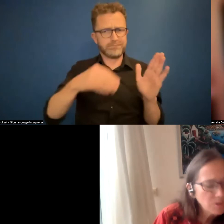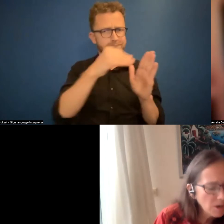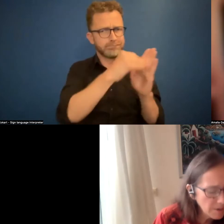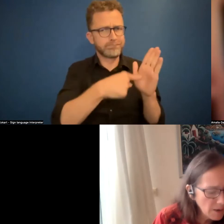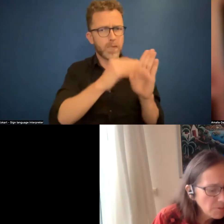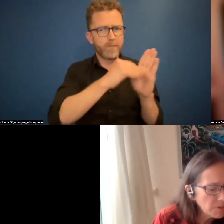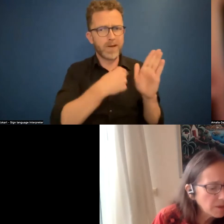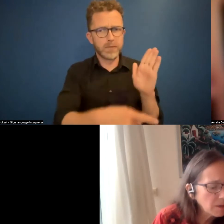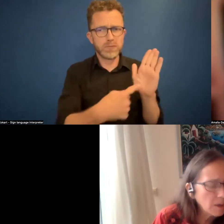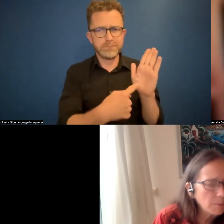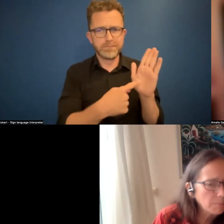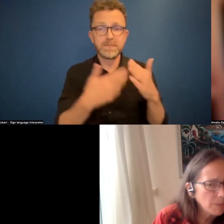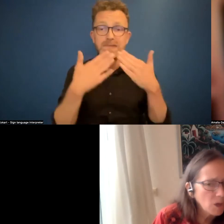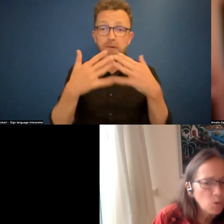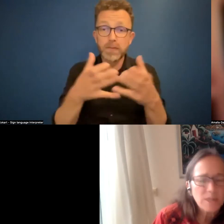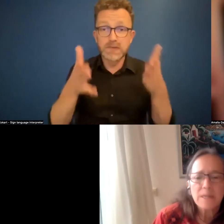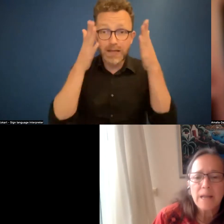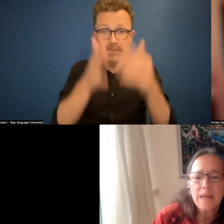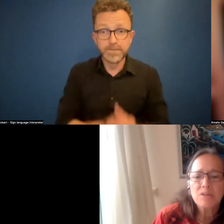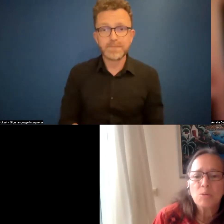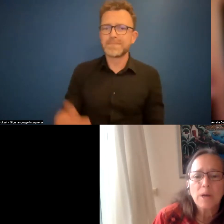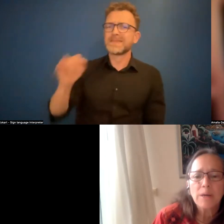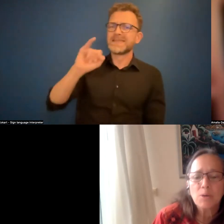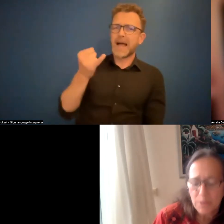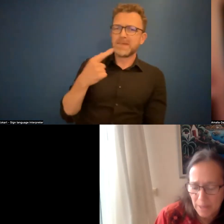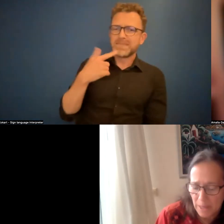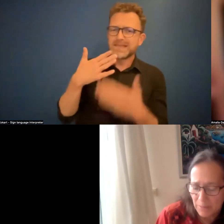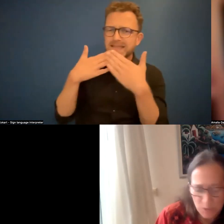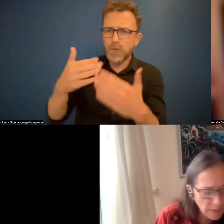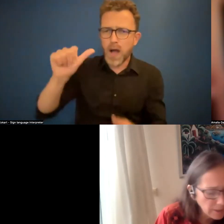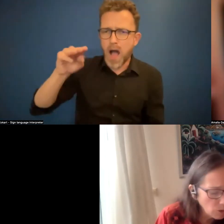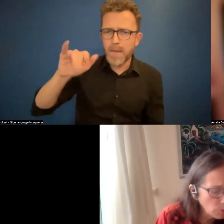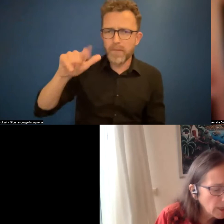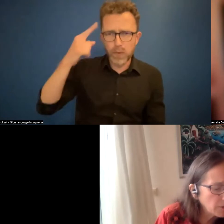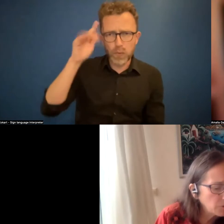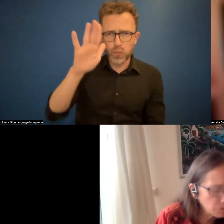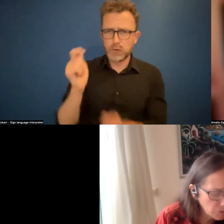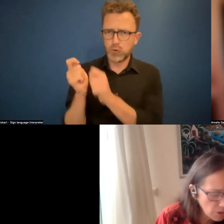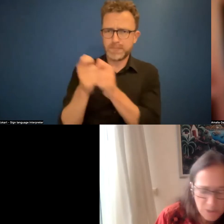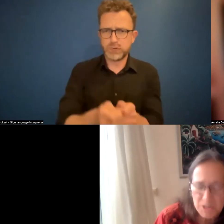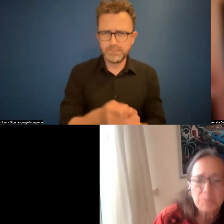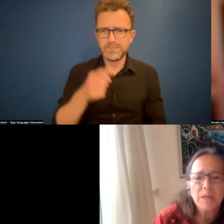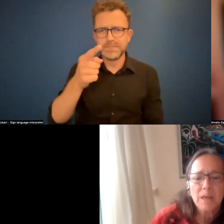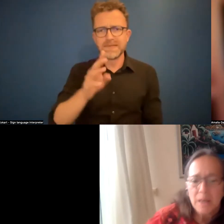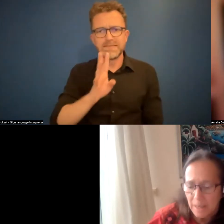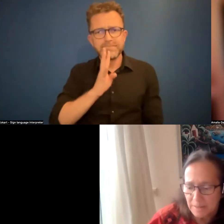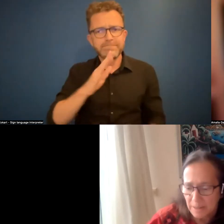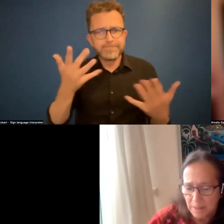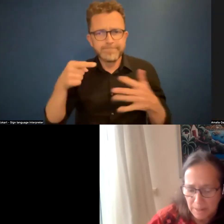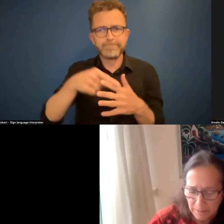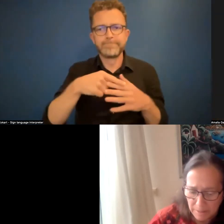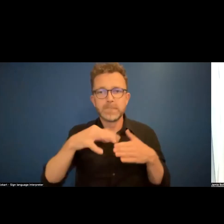We'll start now the question and answer, where I know that I have Dragana who would like to start and speak